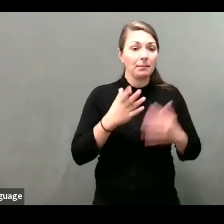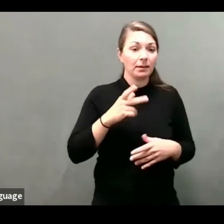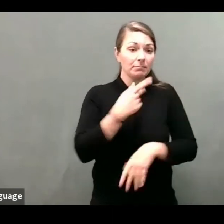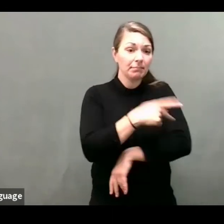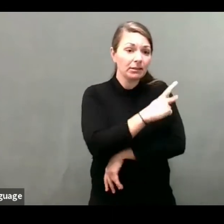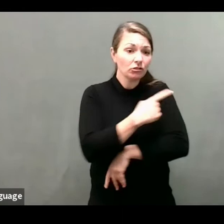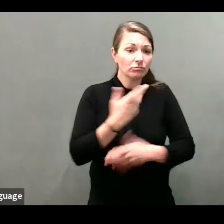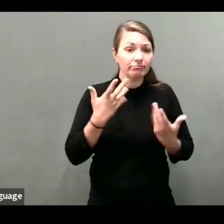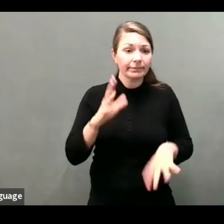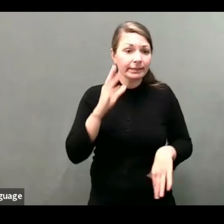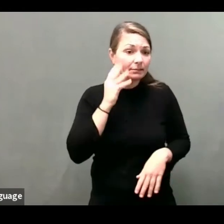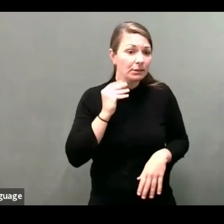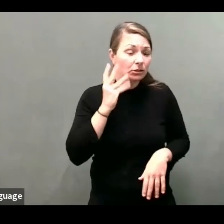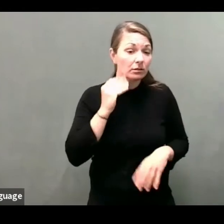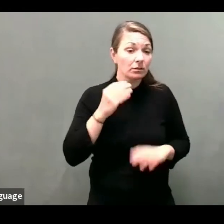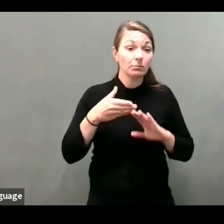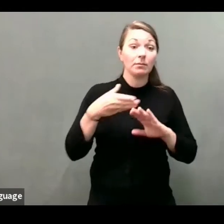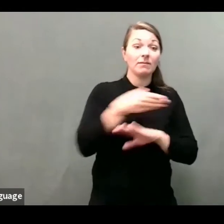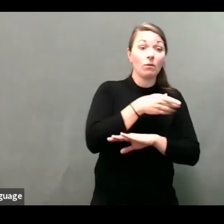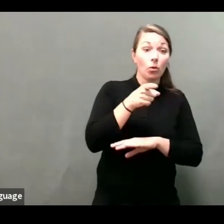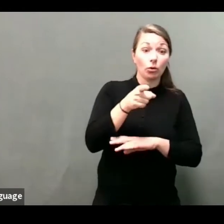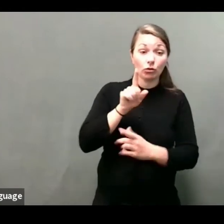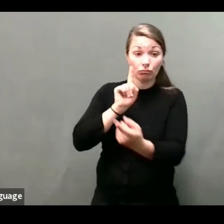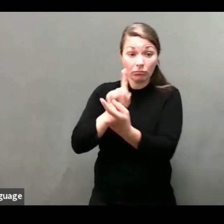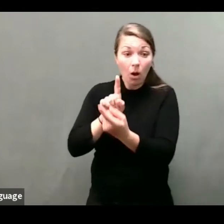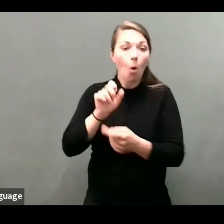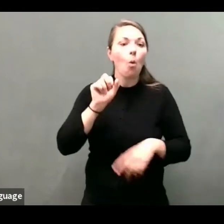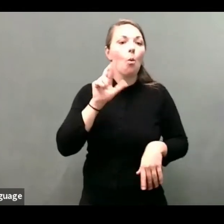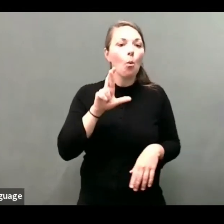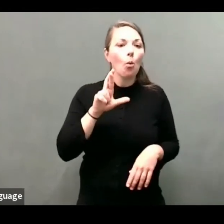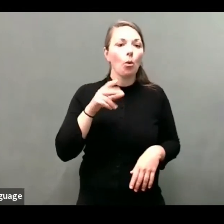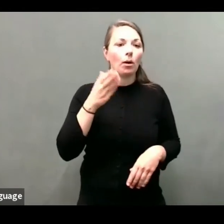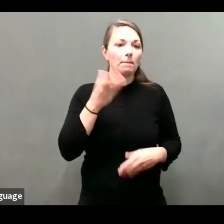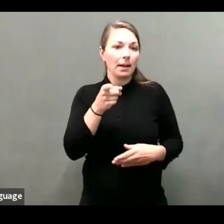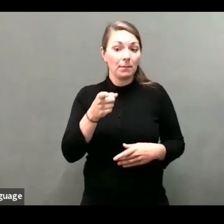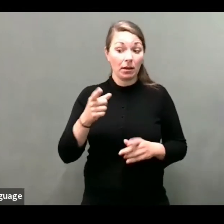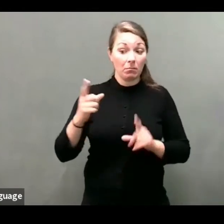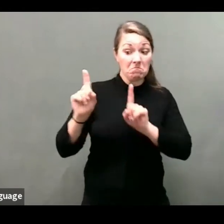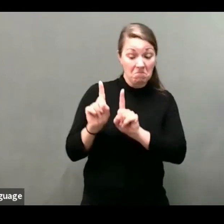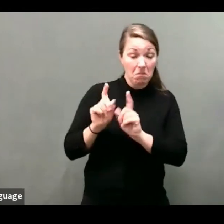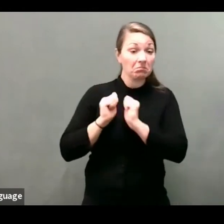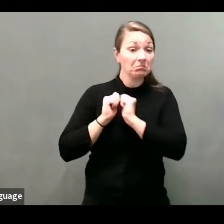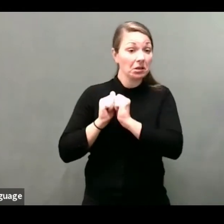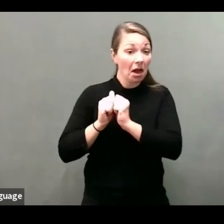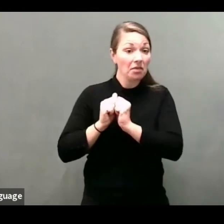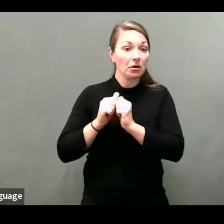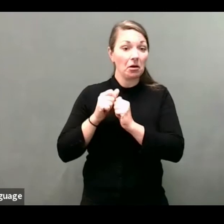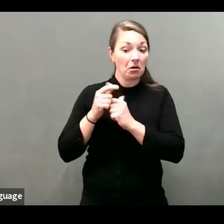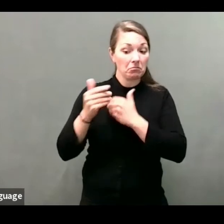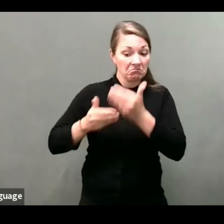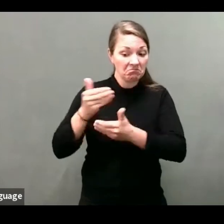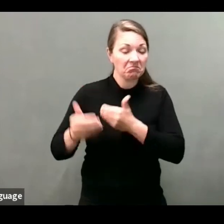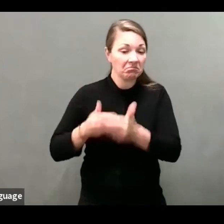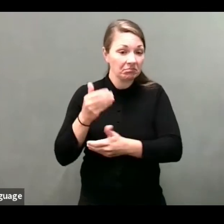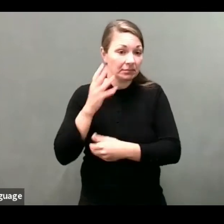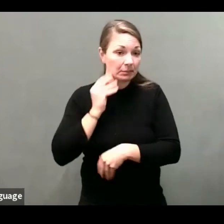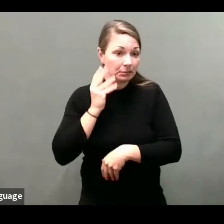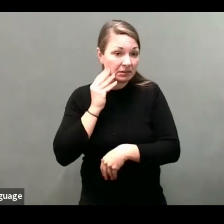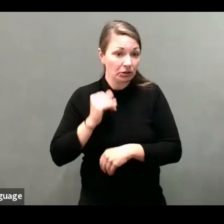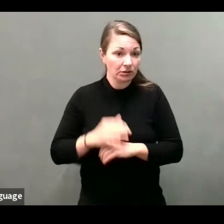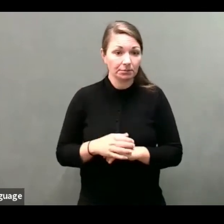through before you get to see them, or what you may be accompanying a patient through. So